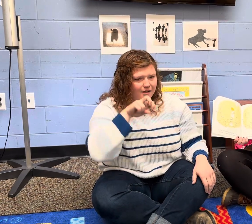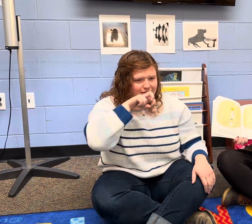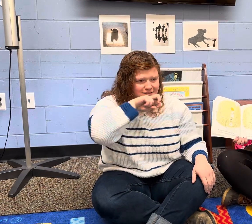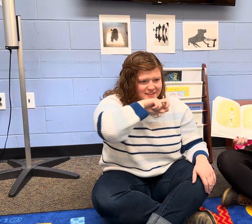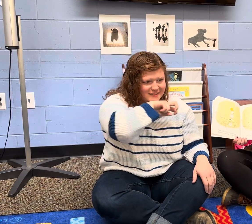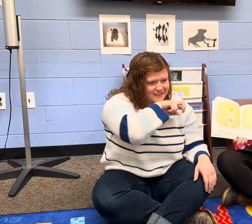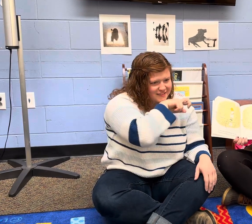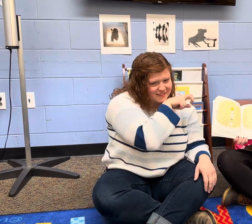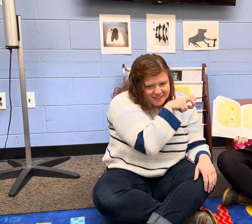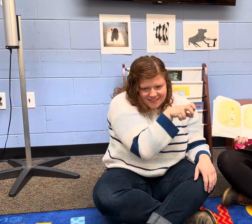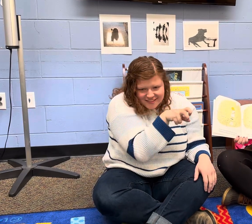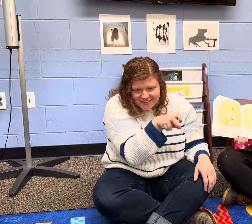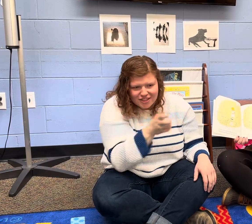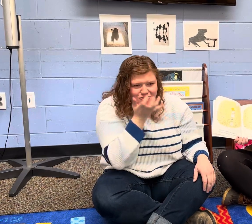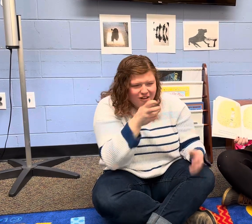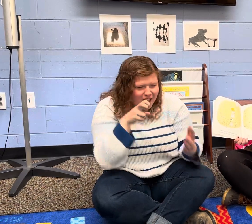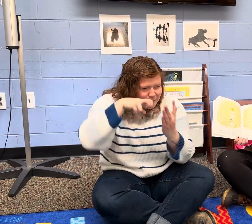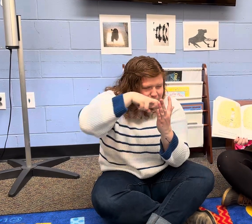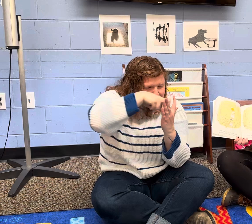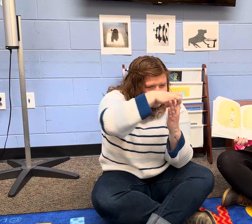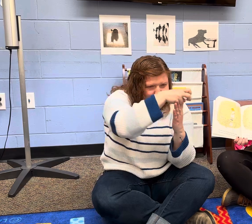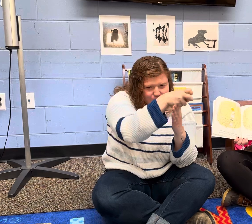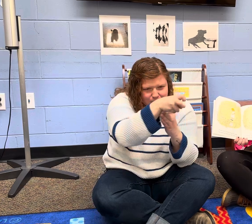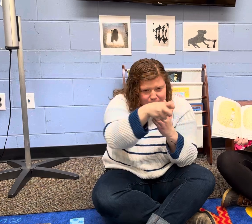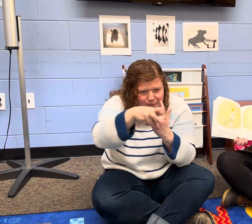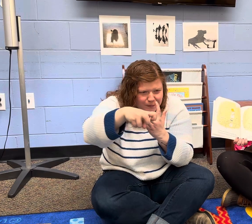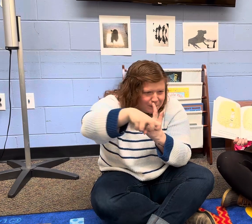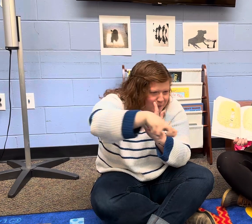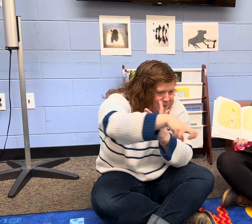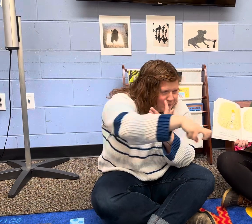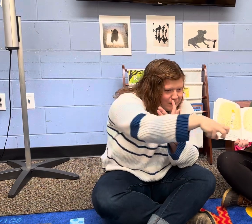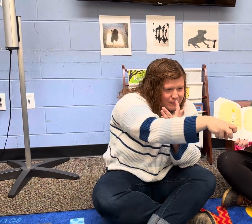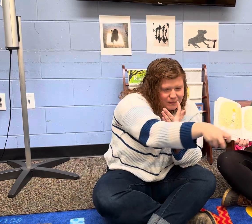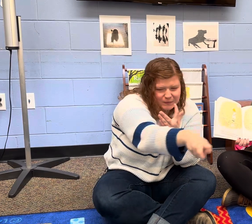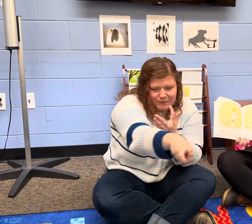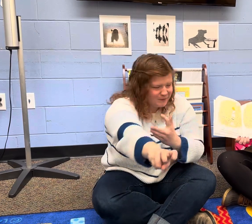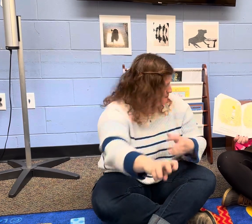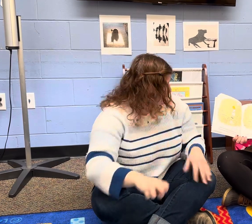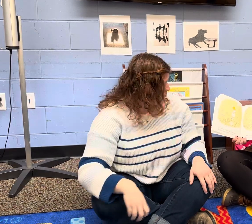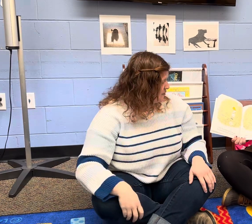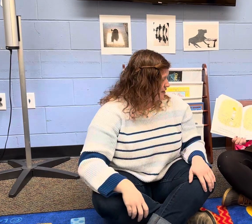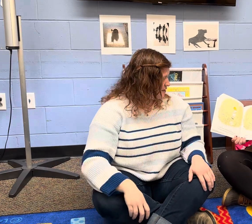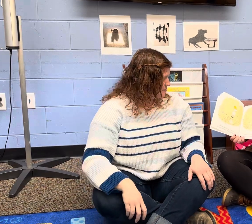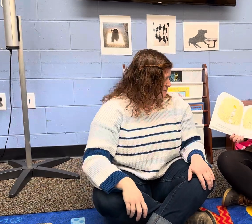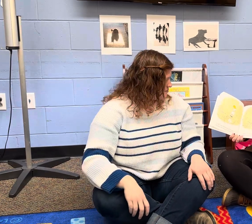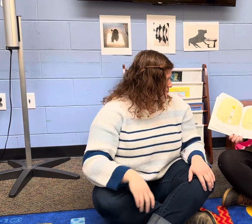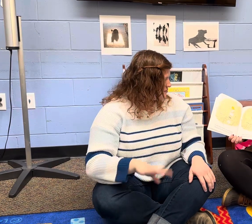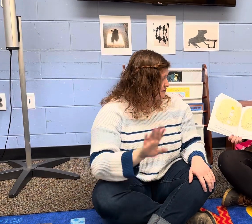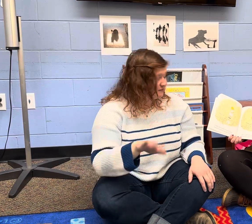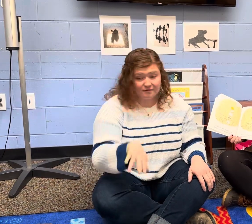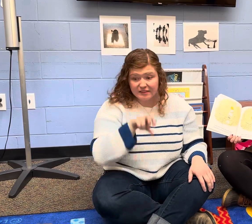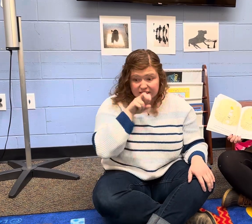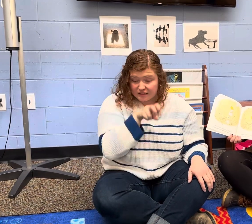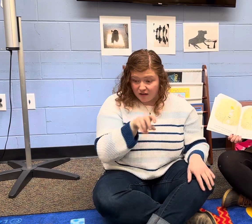A snake came sneaking through the grass, zigzagging and sliding, the way snakes do.